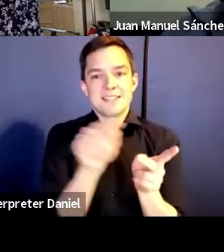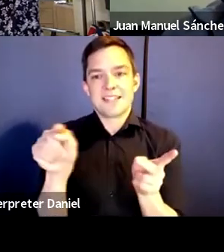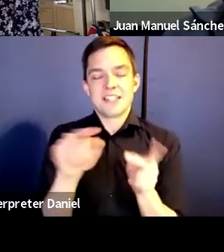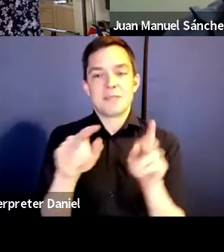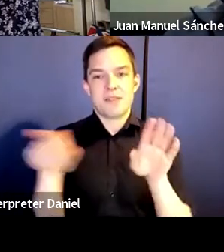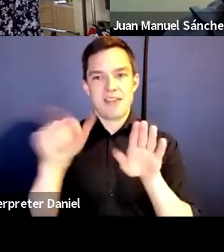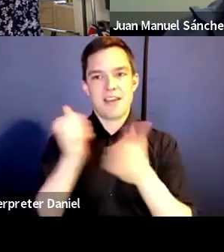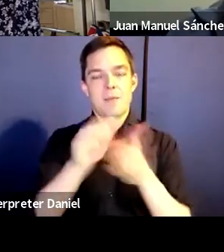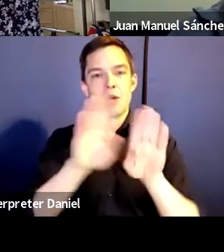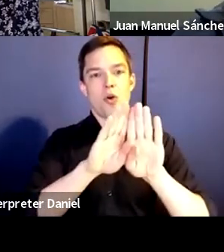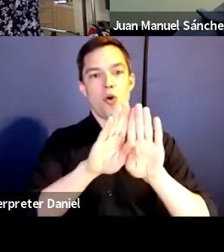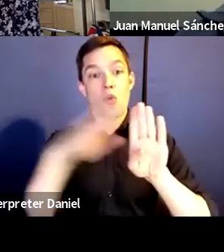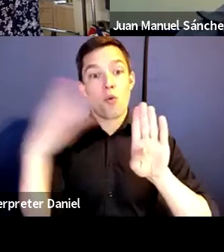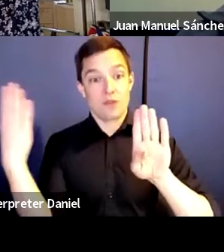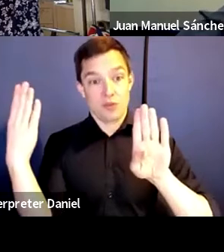doors.